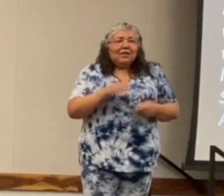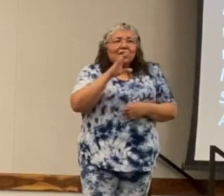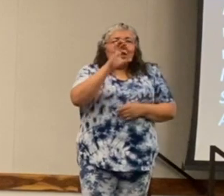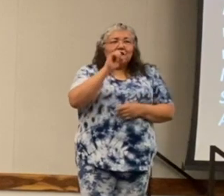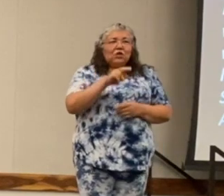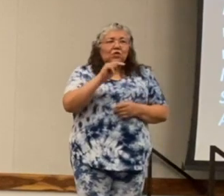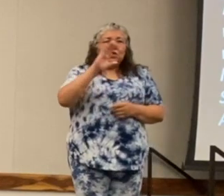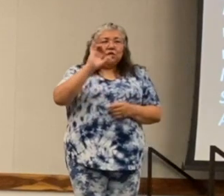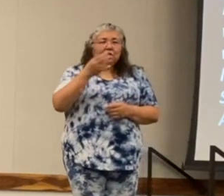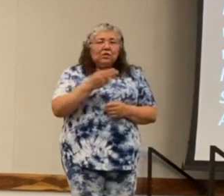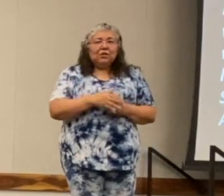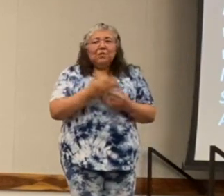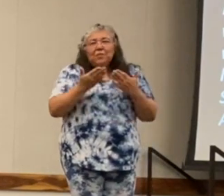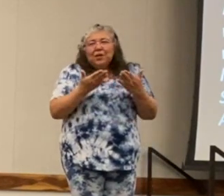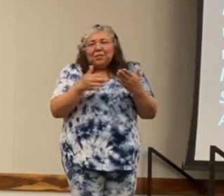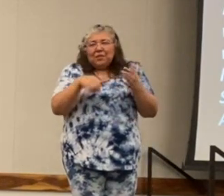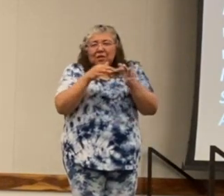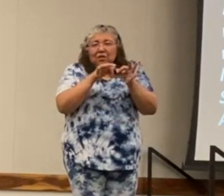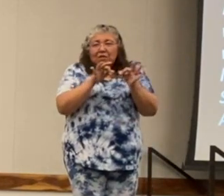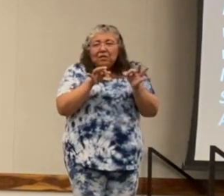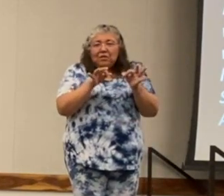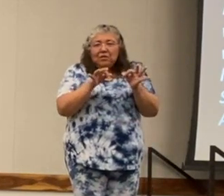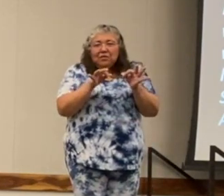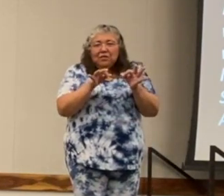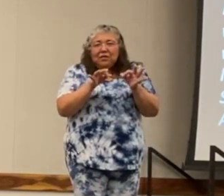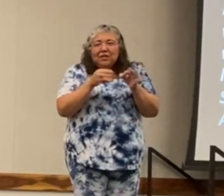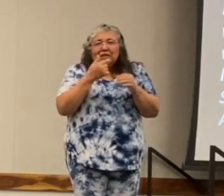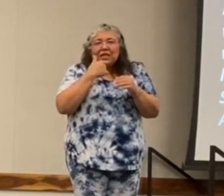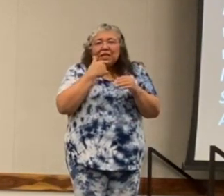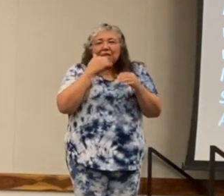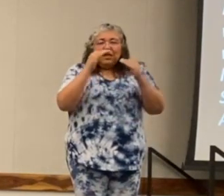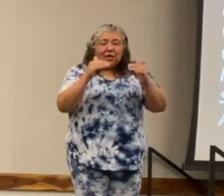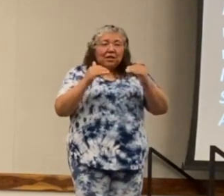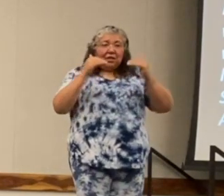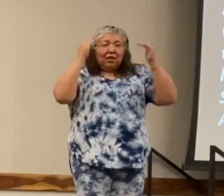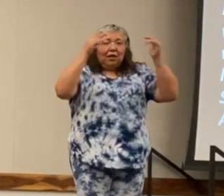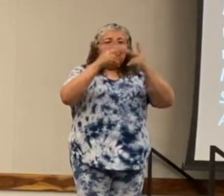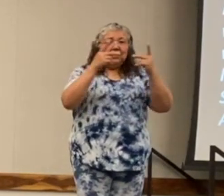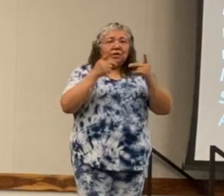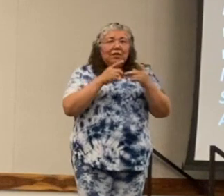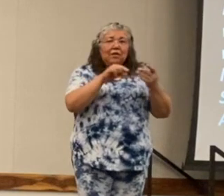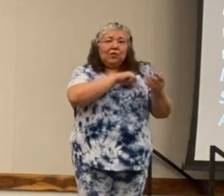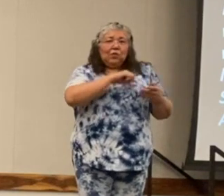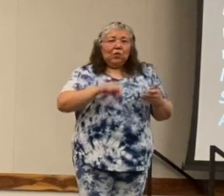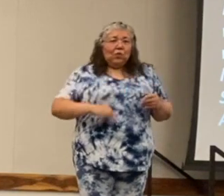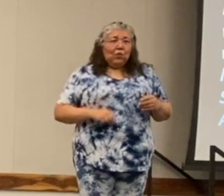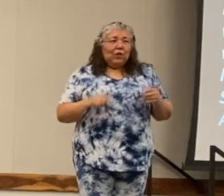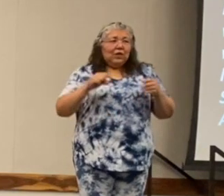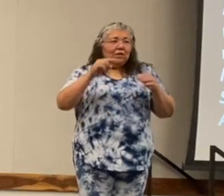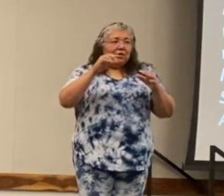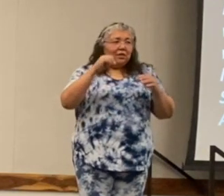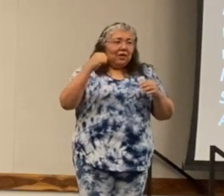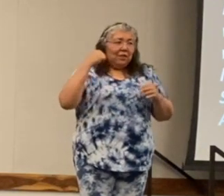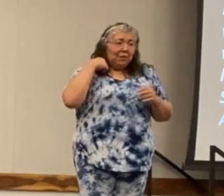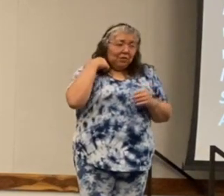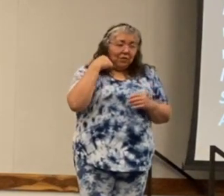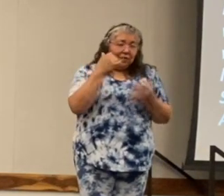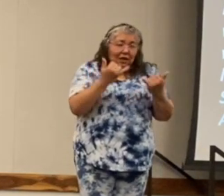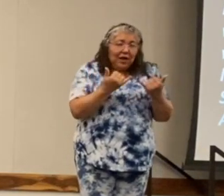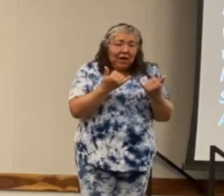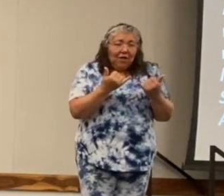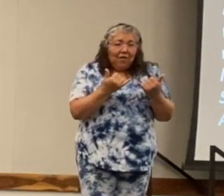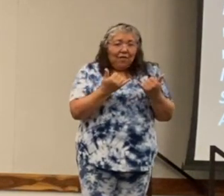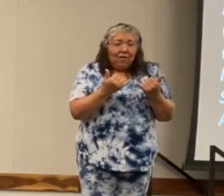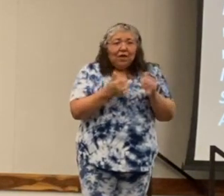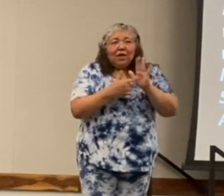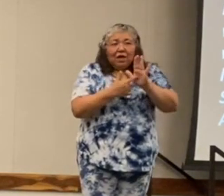may be that the term simply denotes his high position in the queen's administration. So regardless, he had